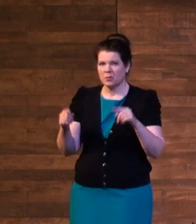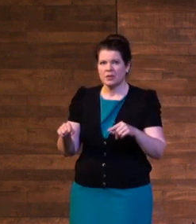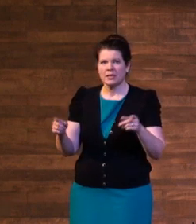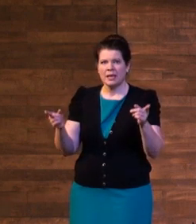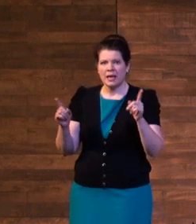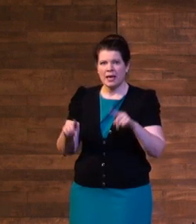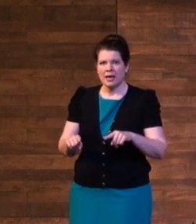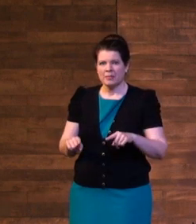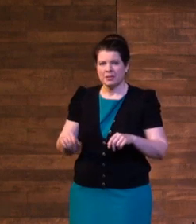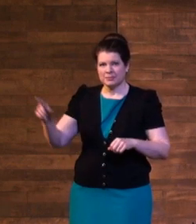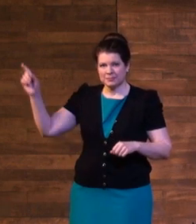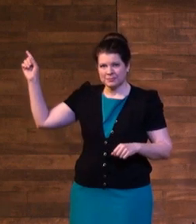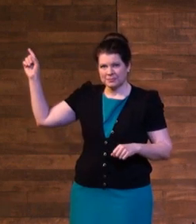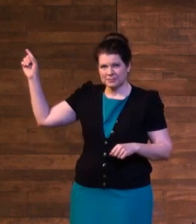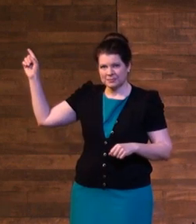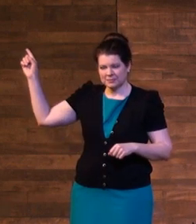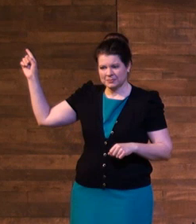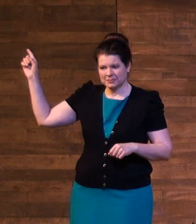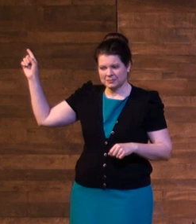Yes.